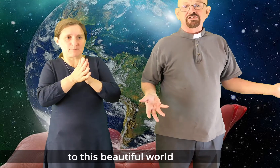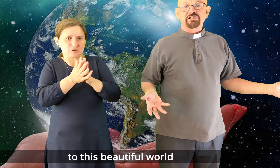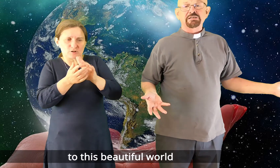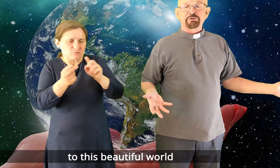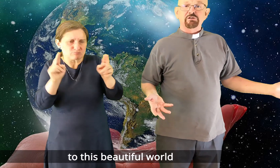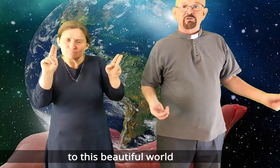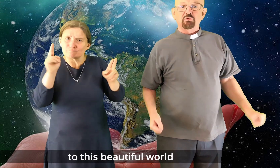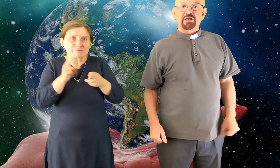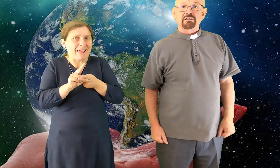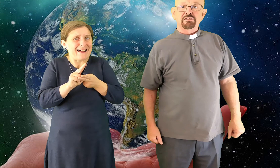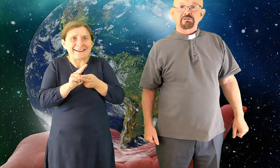this beautiful world.